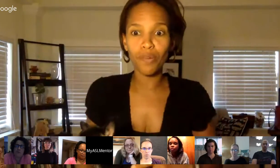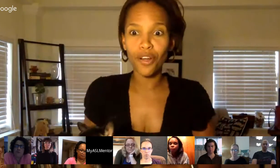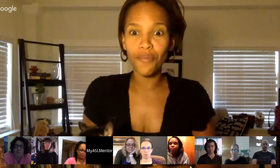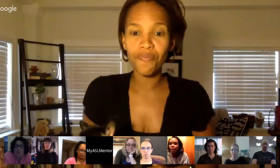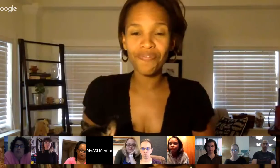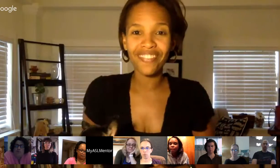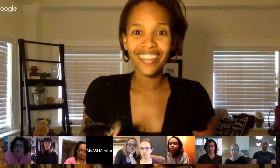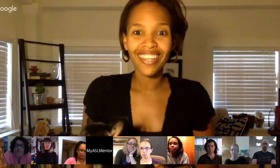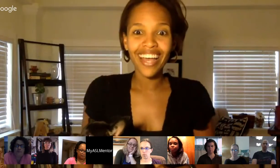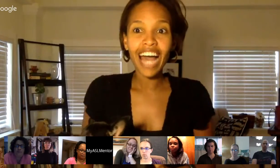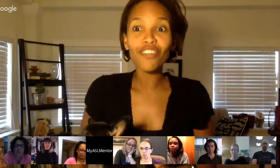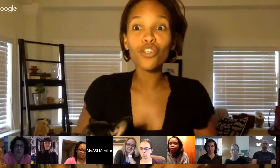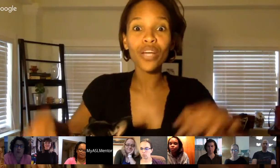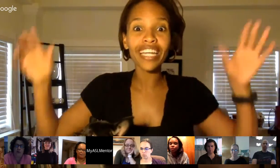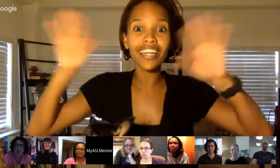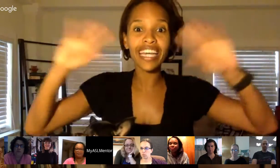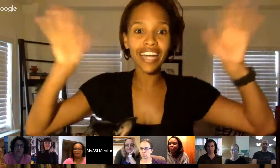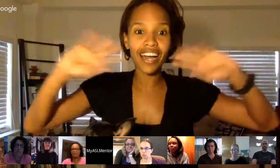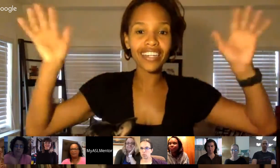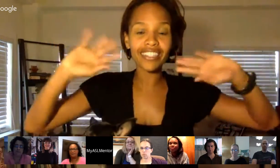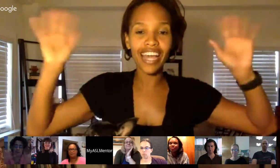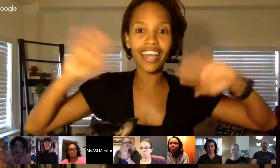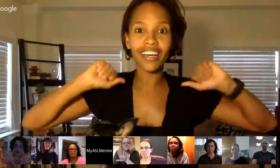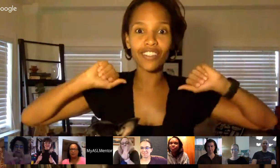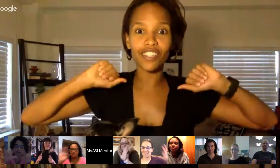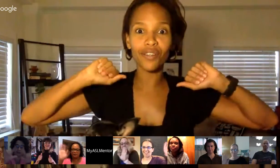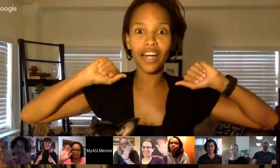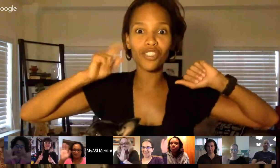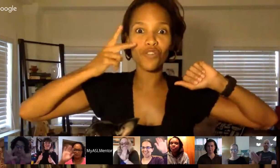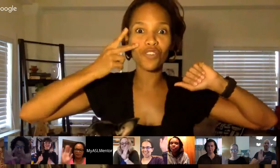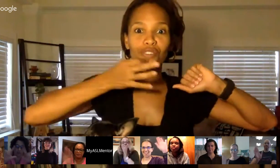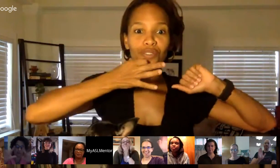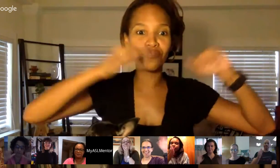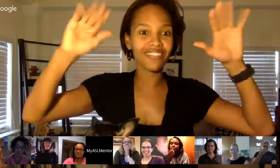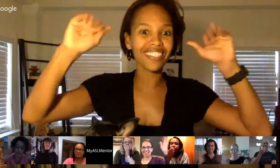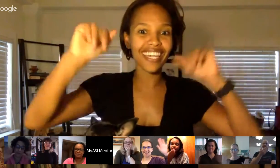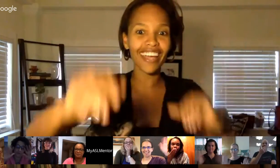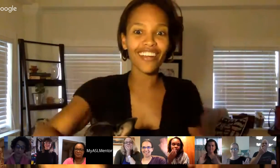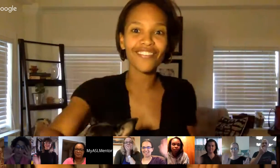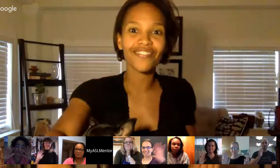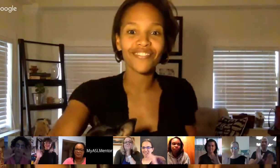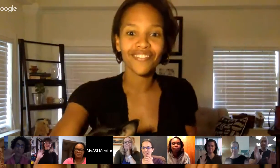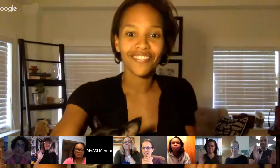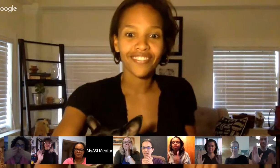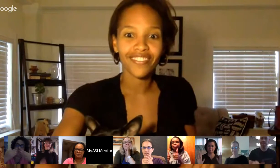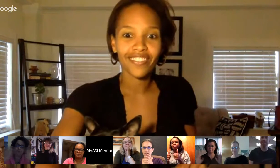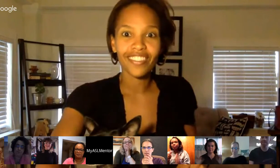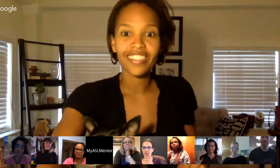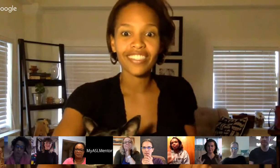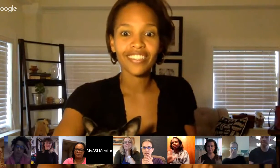next webinar. Have a great night, guys, and I'll see you guys hopefully soon. Take care.